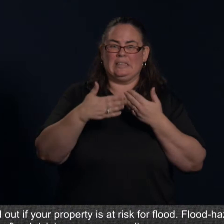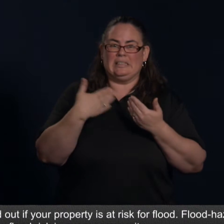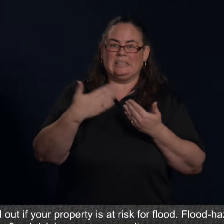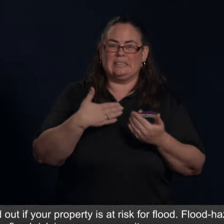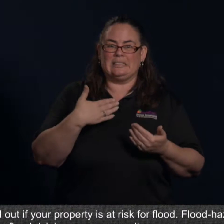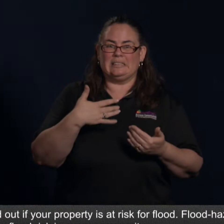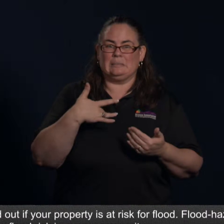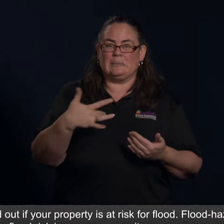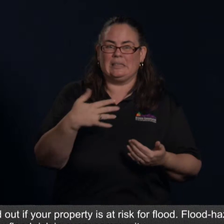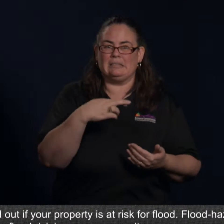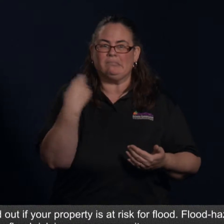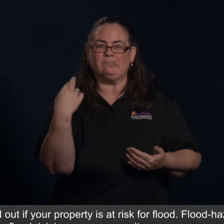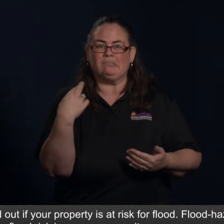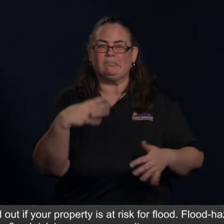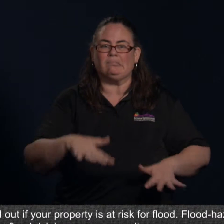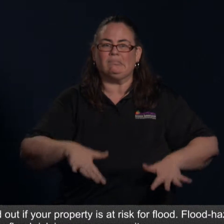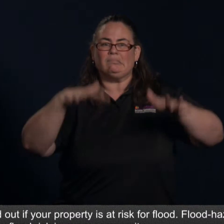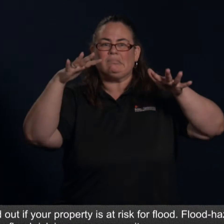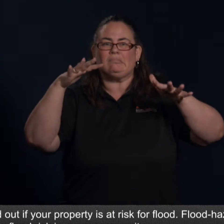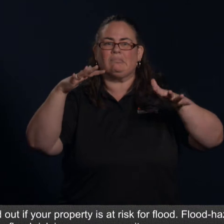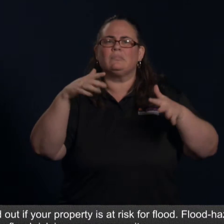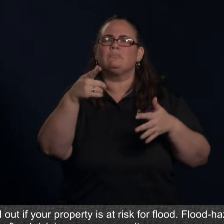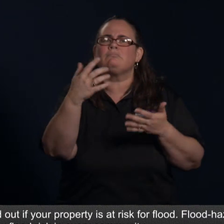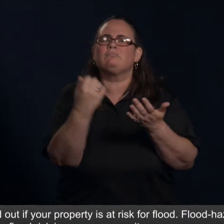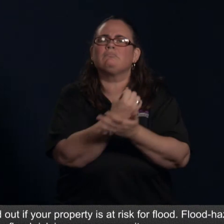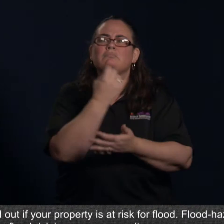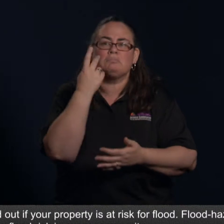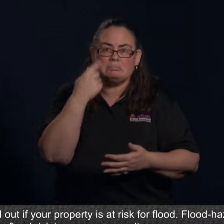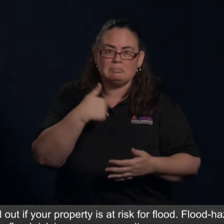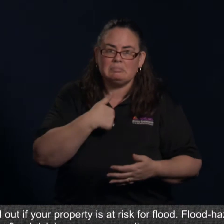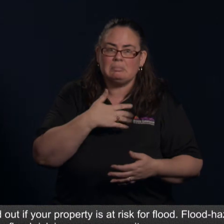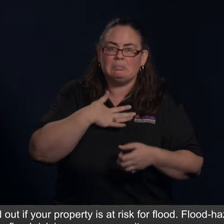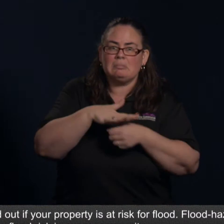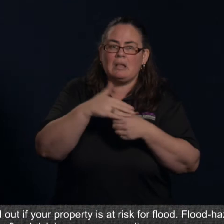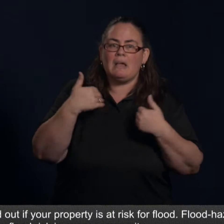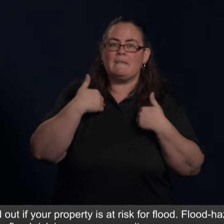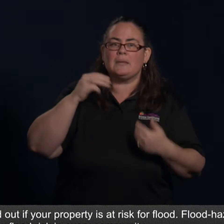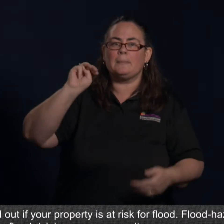Find out if your property is at risk for flood.